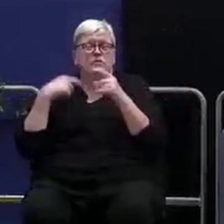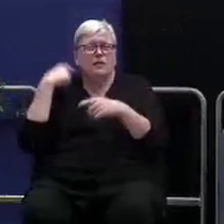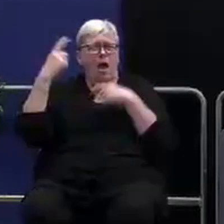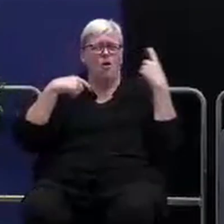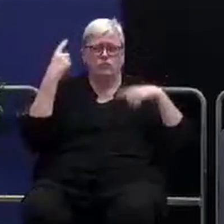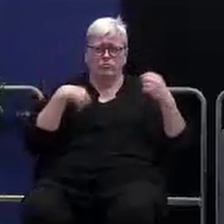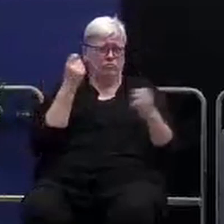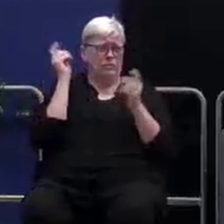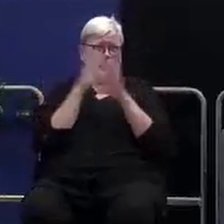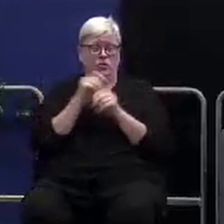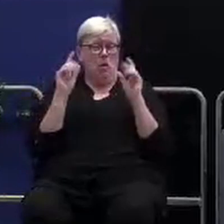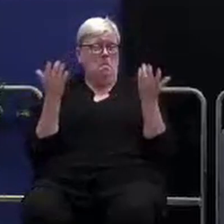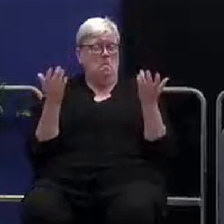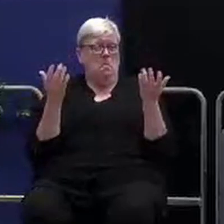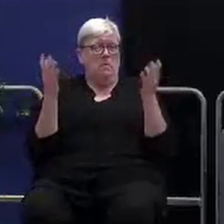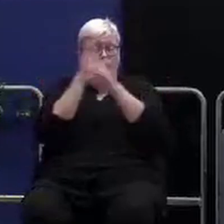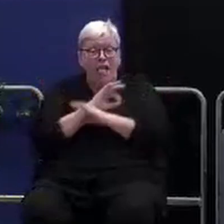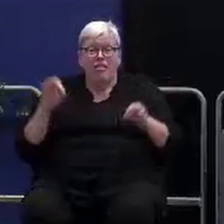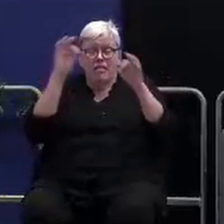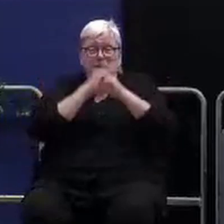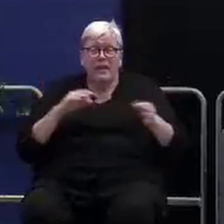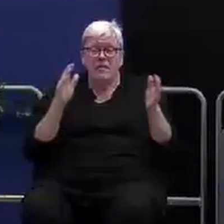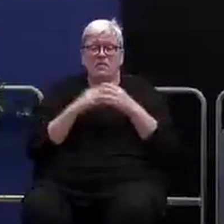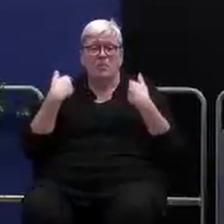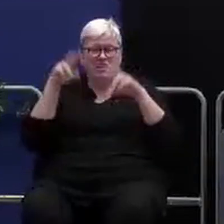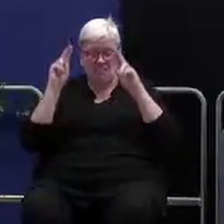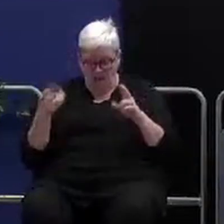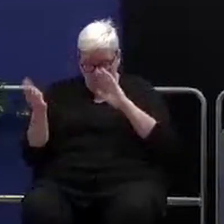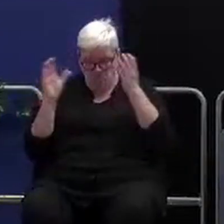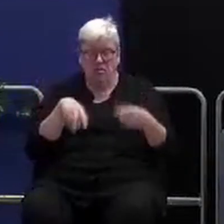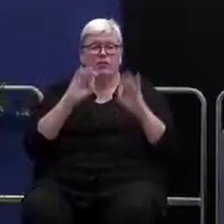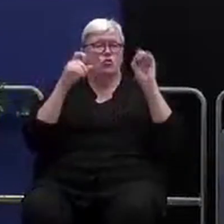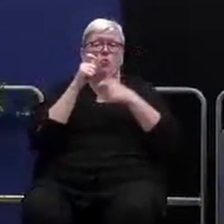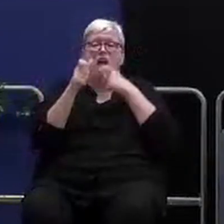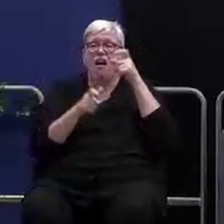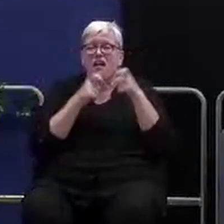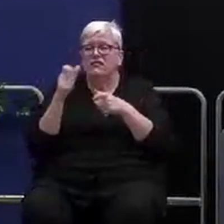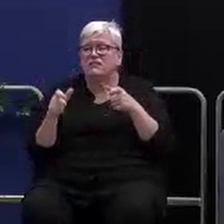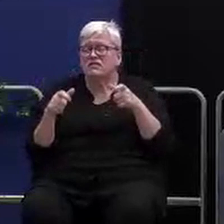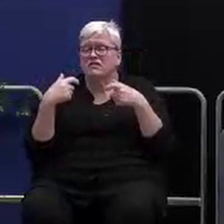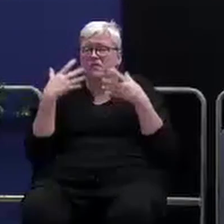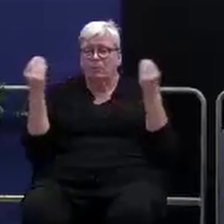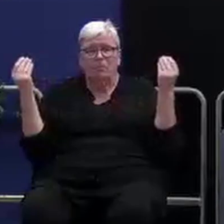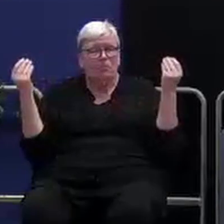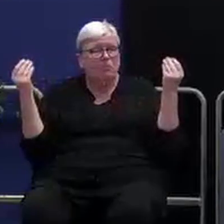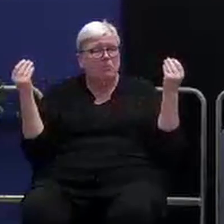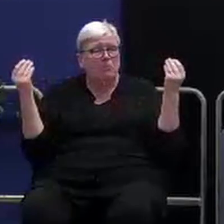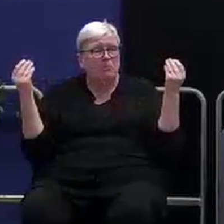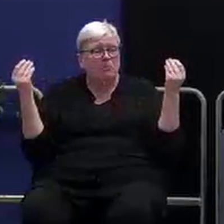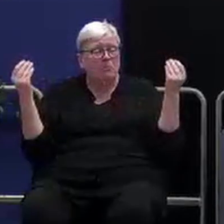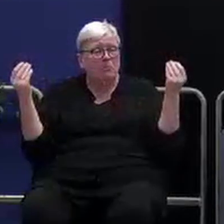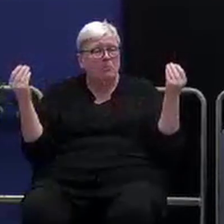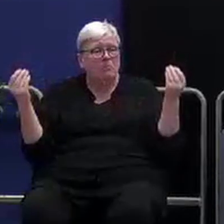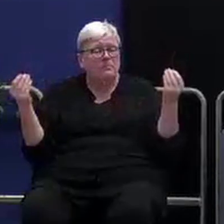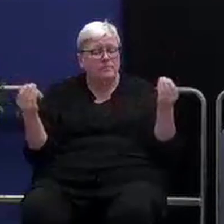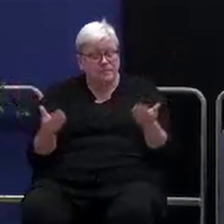missing, but there is nothing. Your mother has died, and there are no words. She has already begun to disappear.